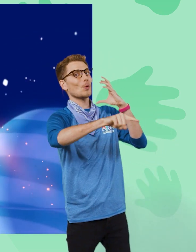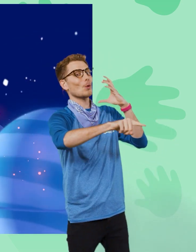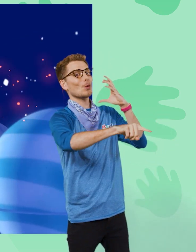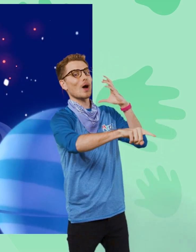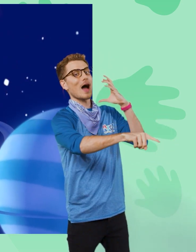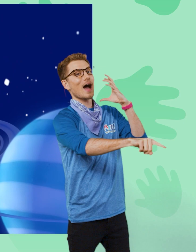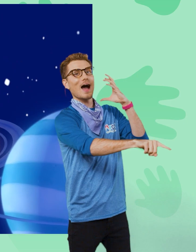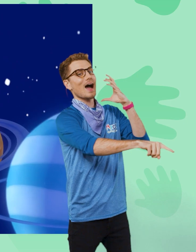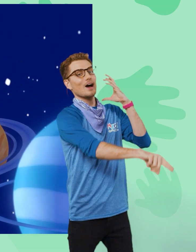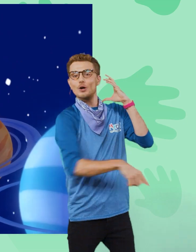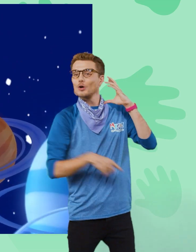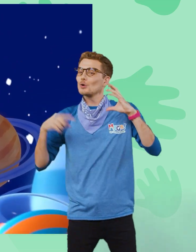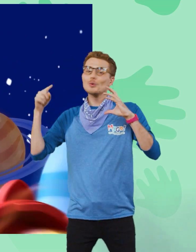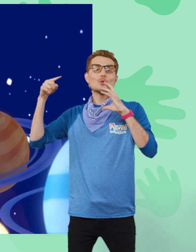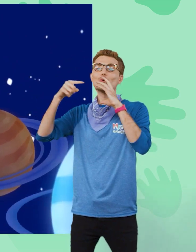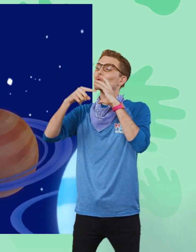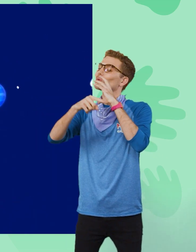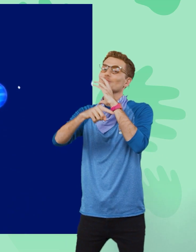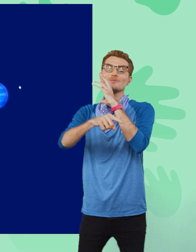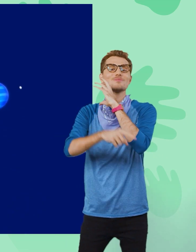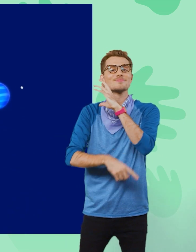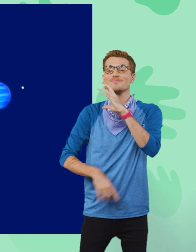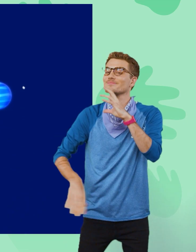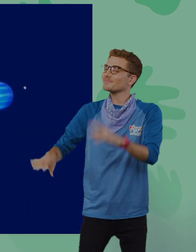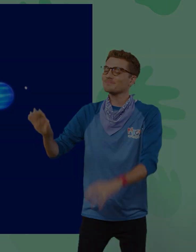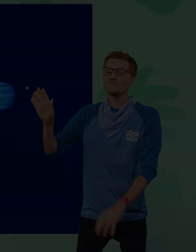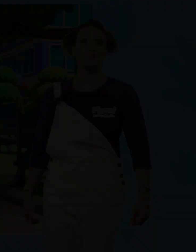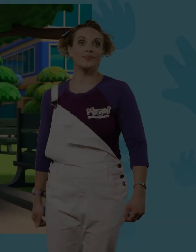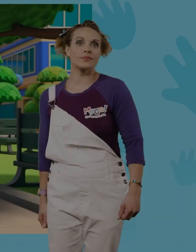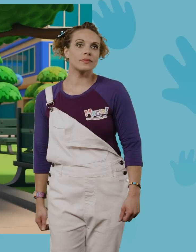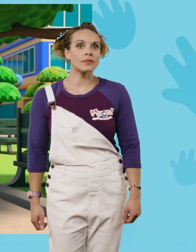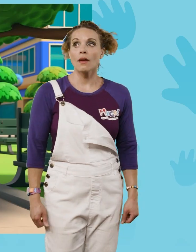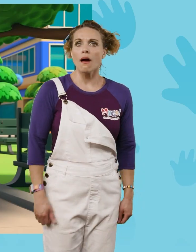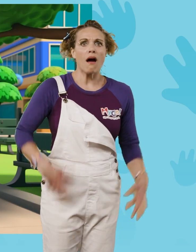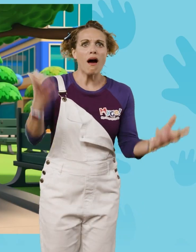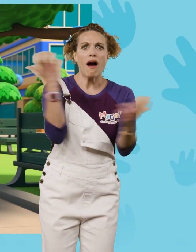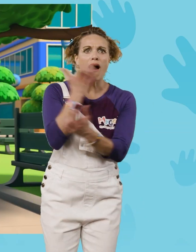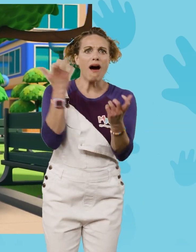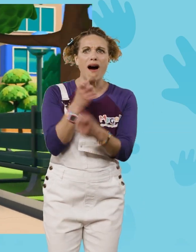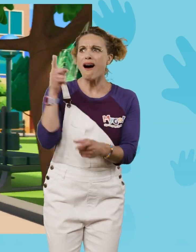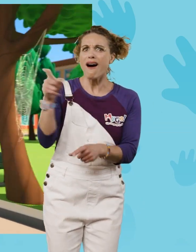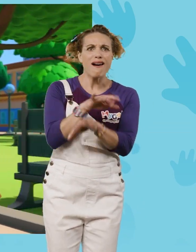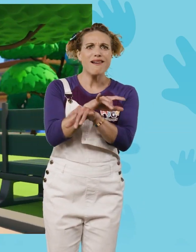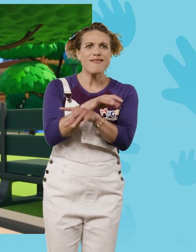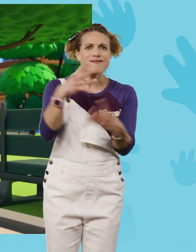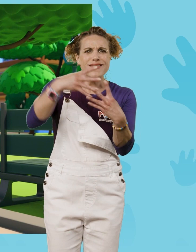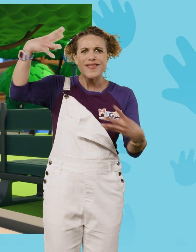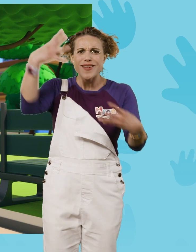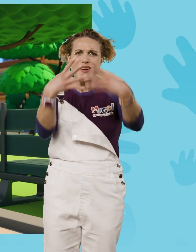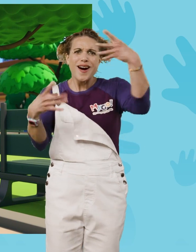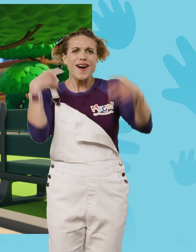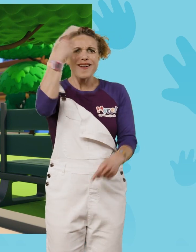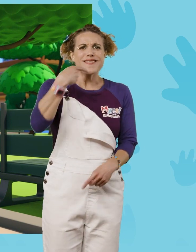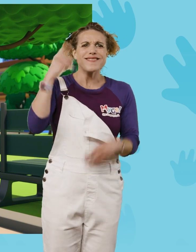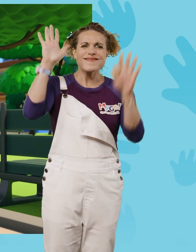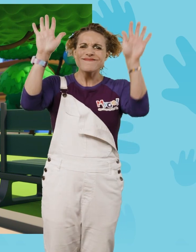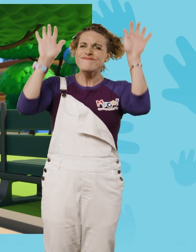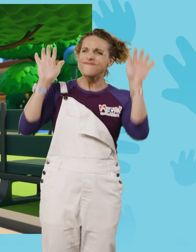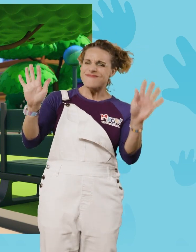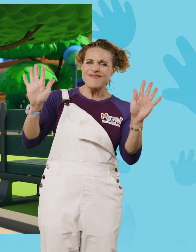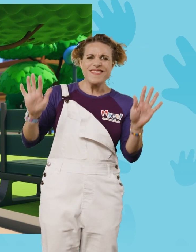meteor shower! Bye, Mary the Meteor. Whoa! This spiderweb